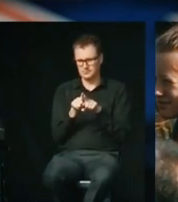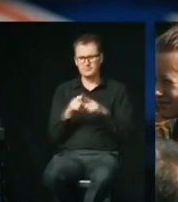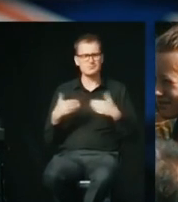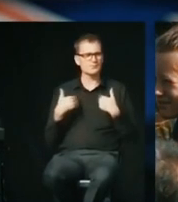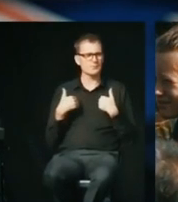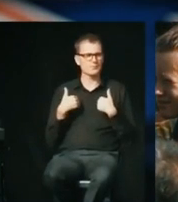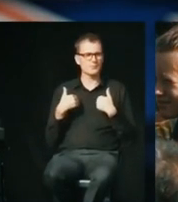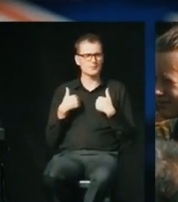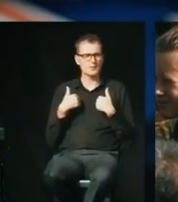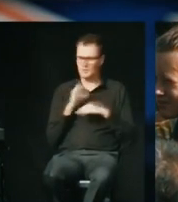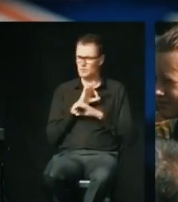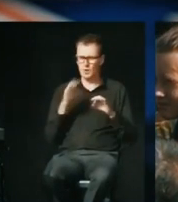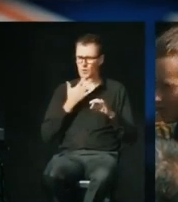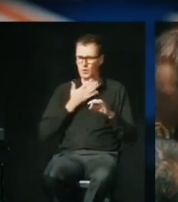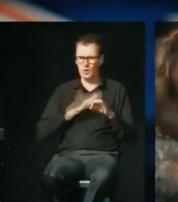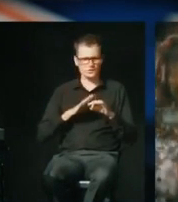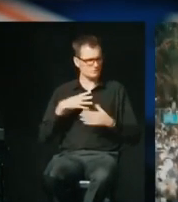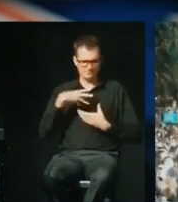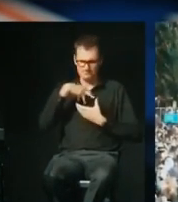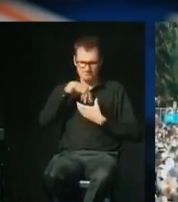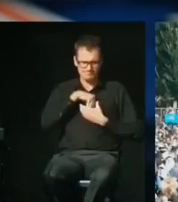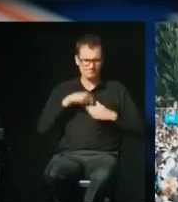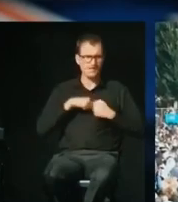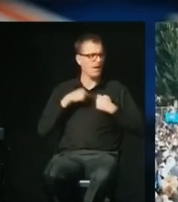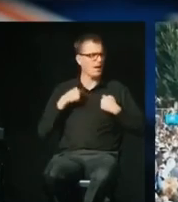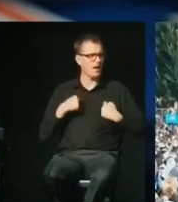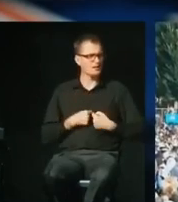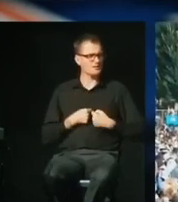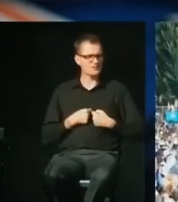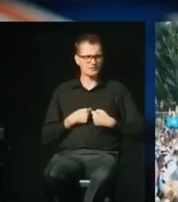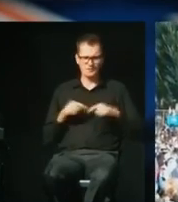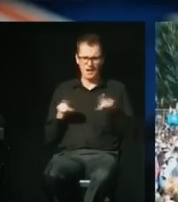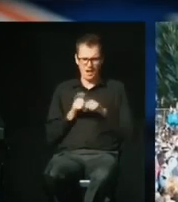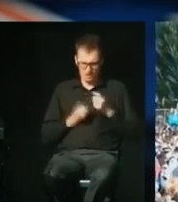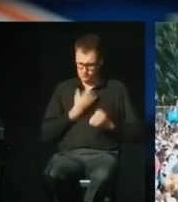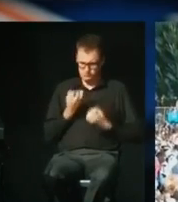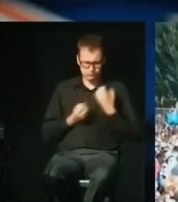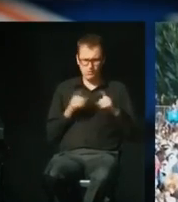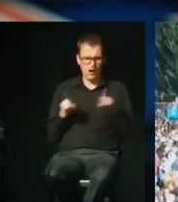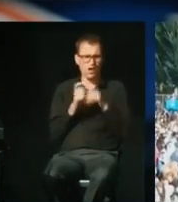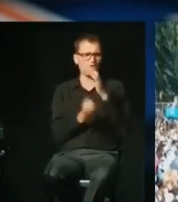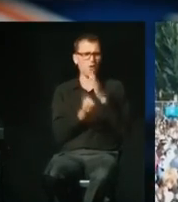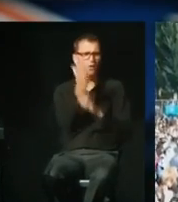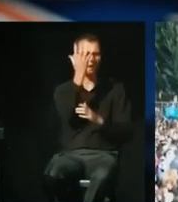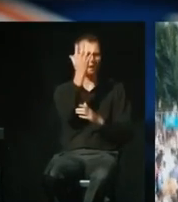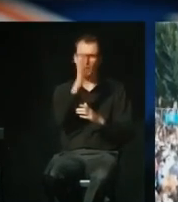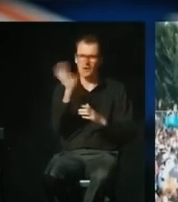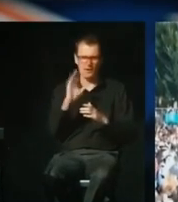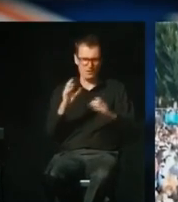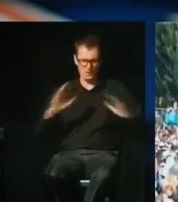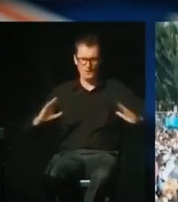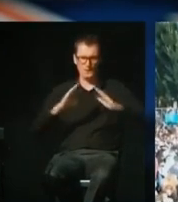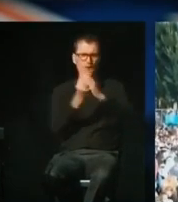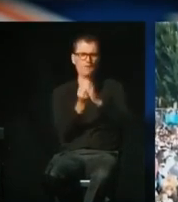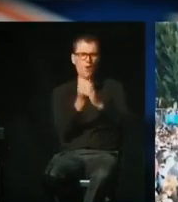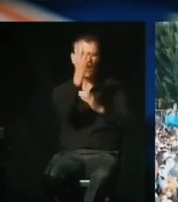I don't want to have a heart that is boiling like a volcano. A volcano has